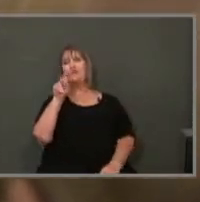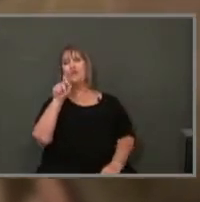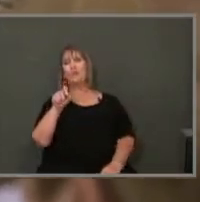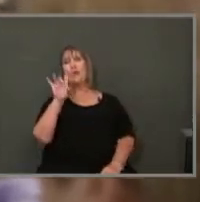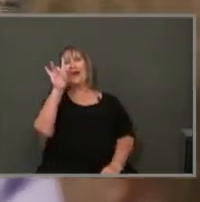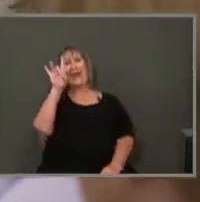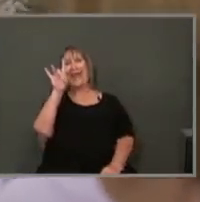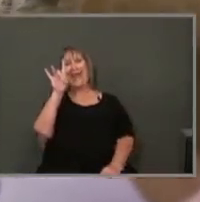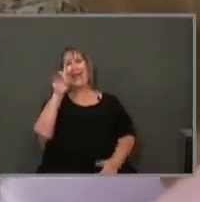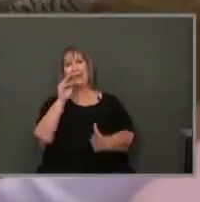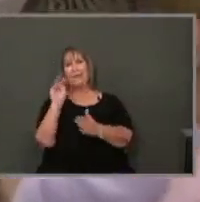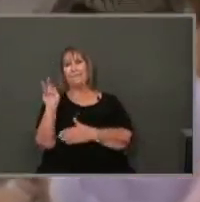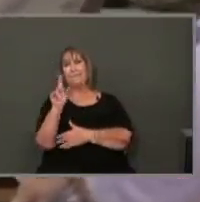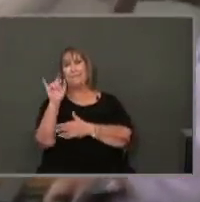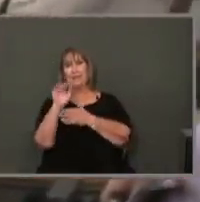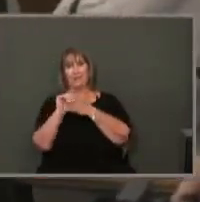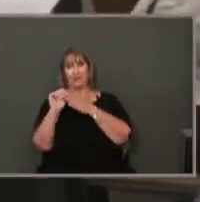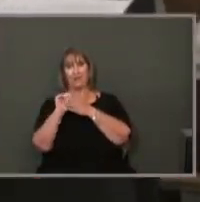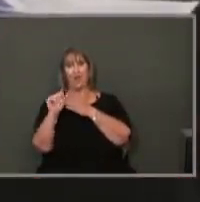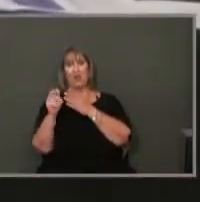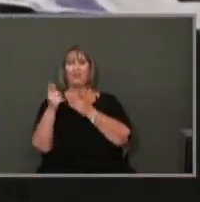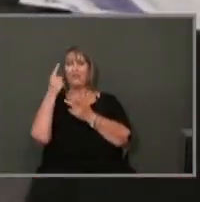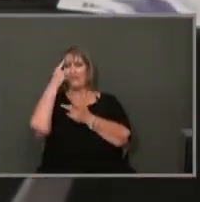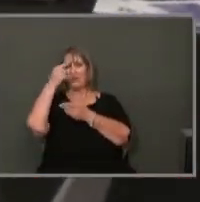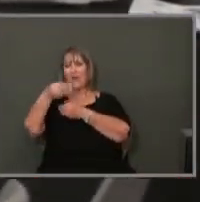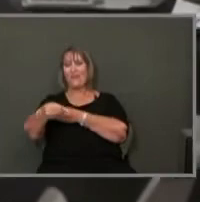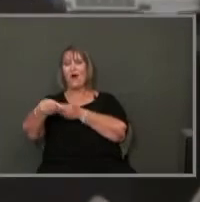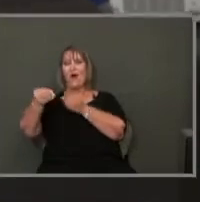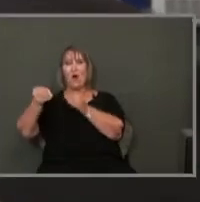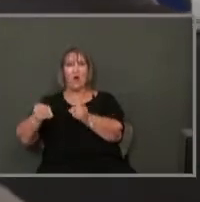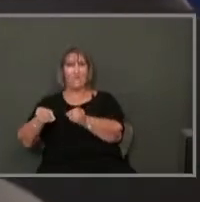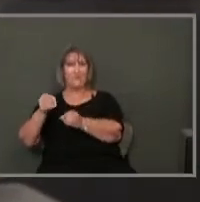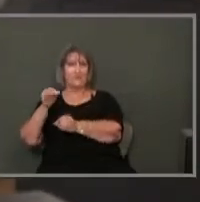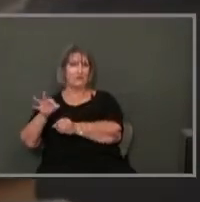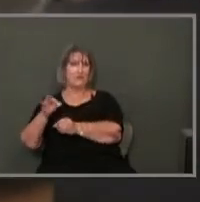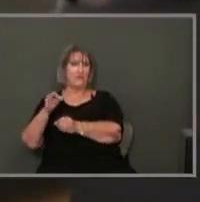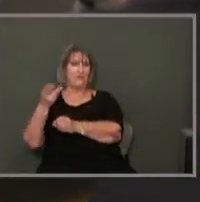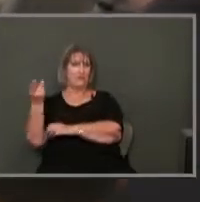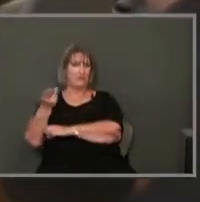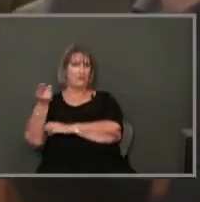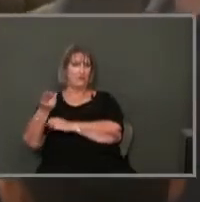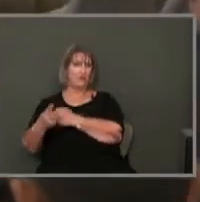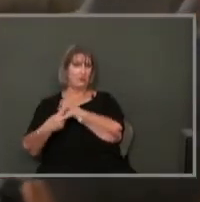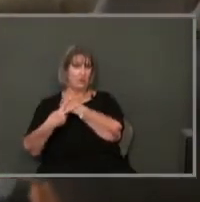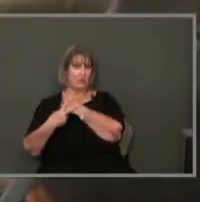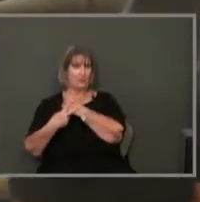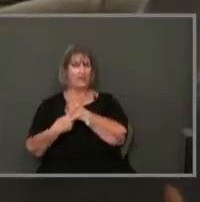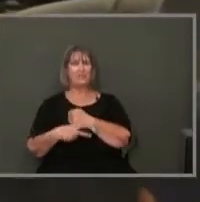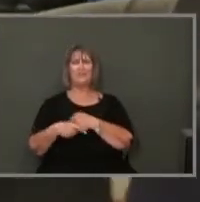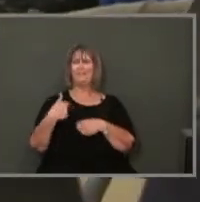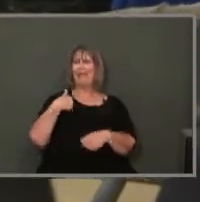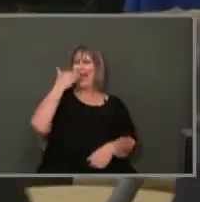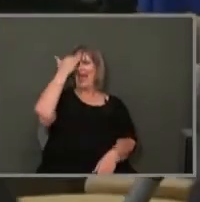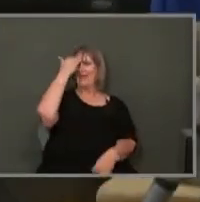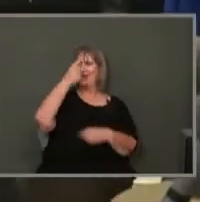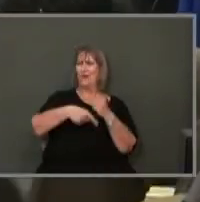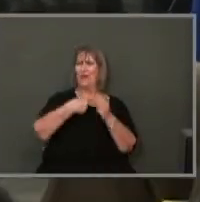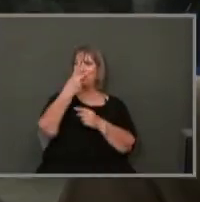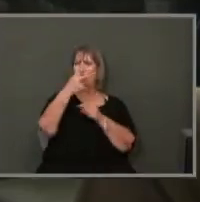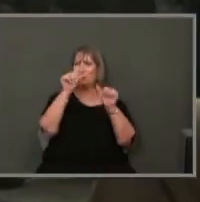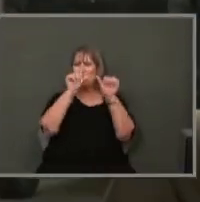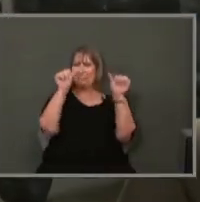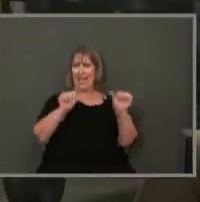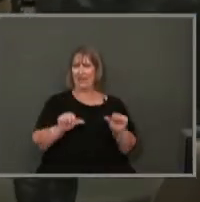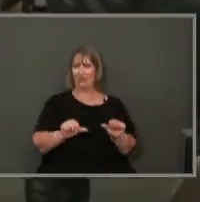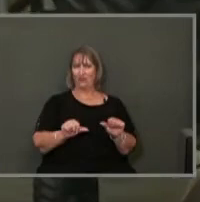our Office of Historic Preservation. I'm only familiar with two statues that were taken down, right? And one of them happened about 5 years ago, the